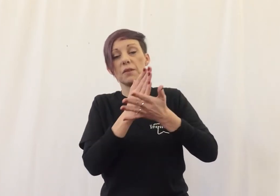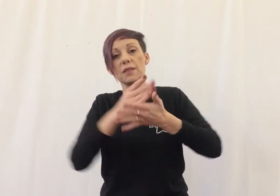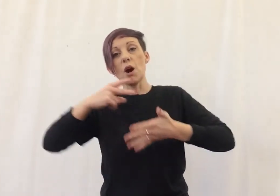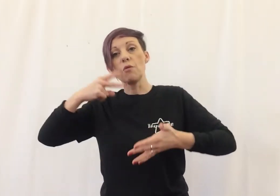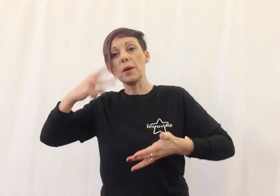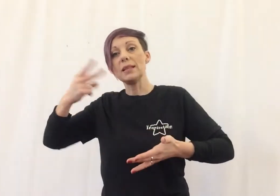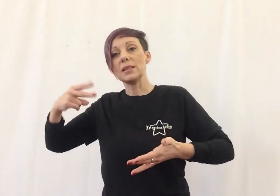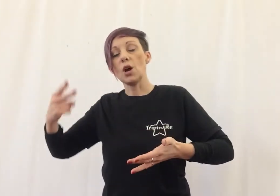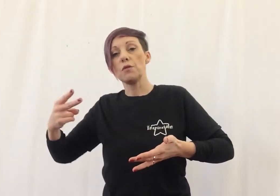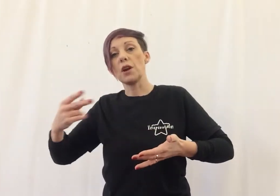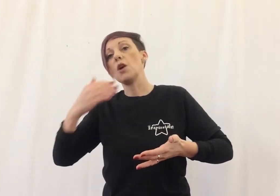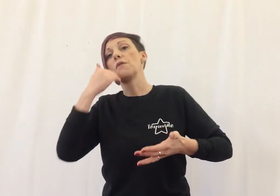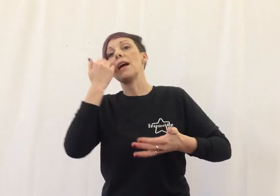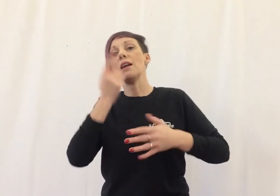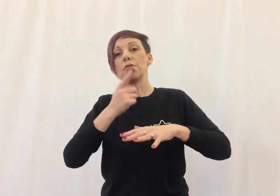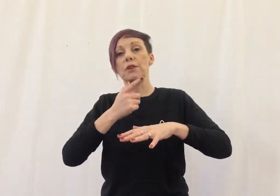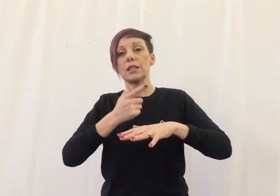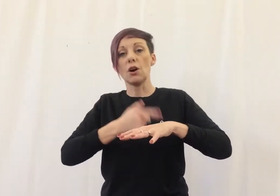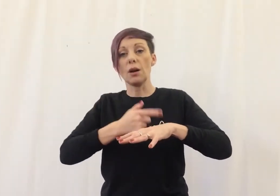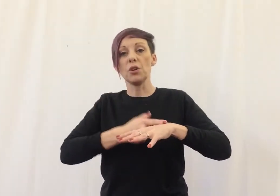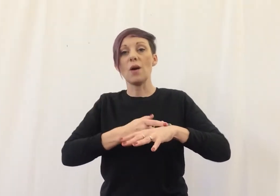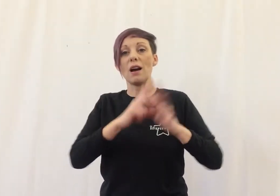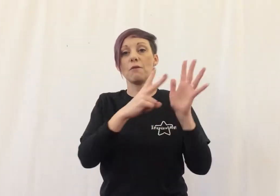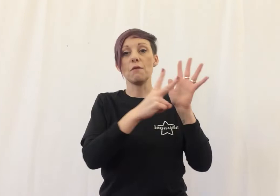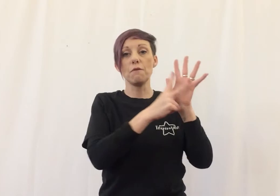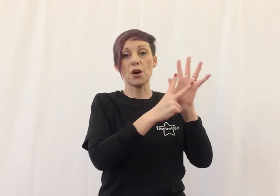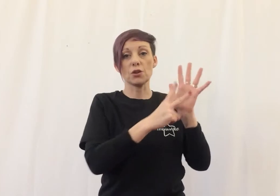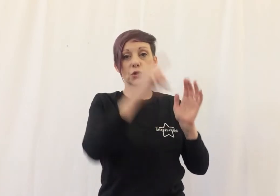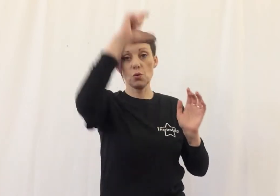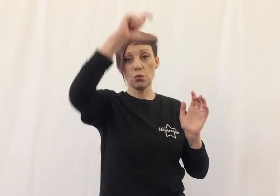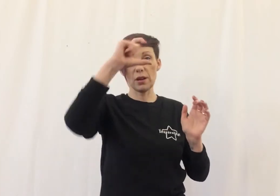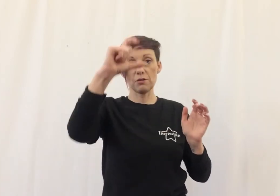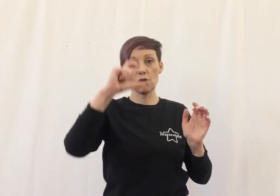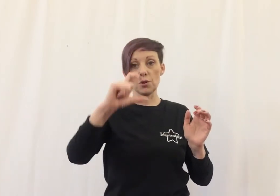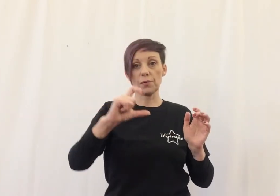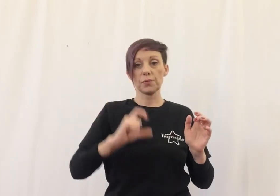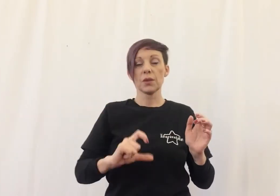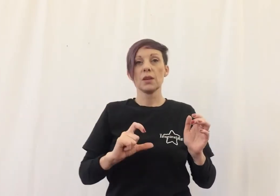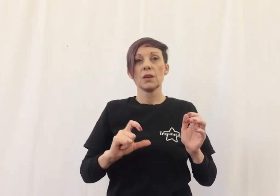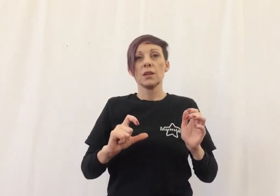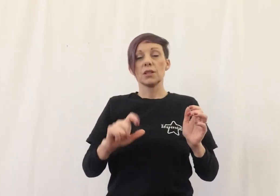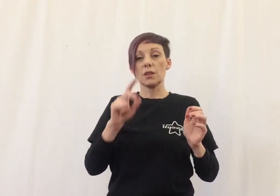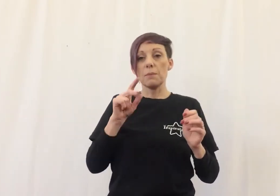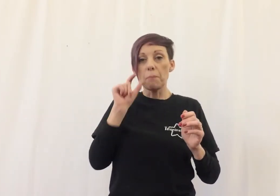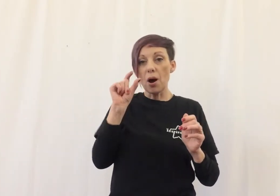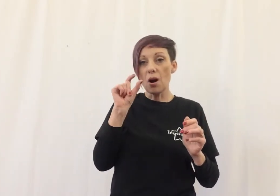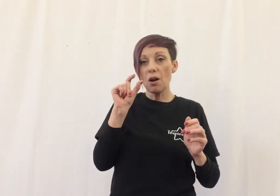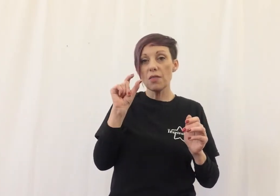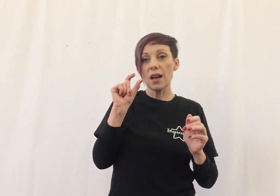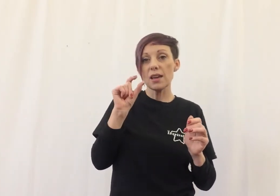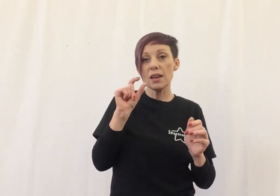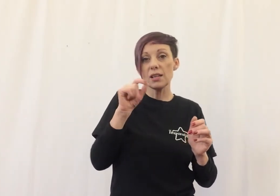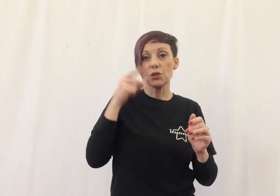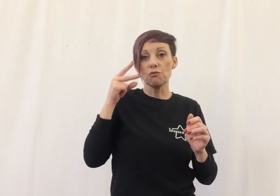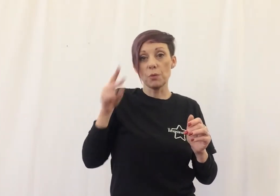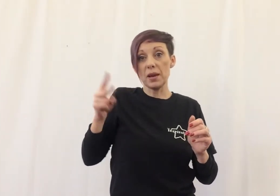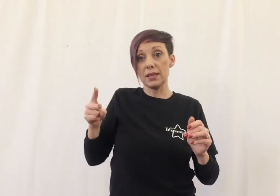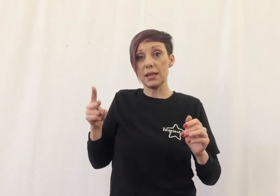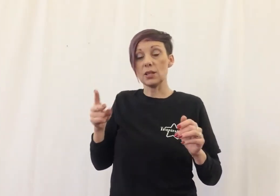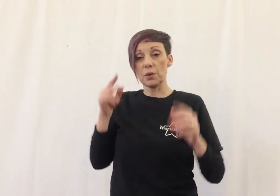that are repeated over and over every time you have a verse all the way through. So the part that is repeated, I'm going to